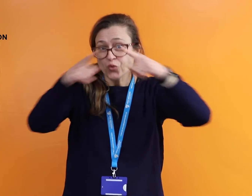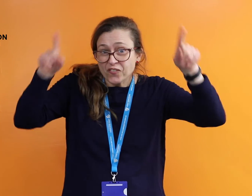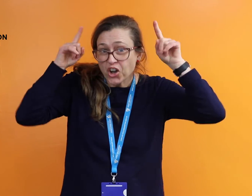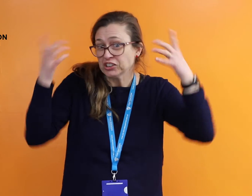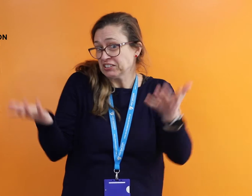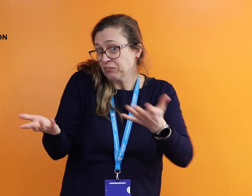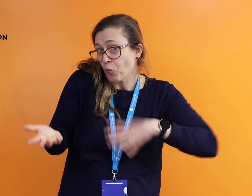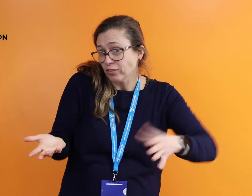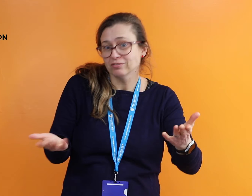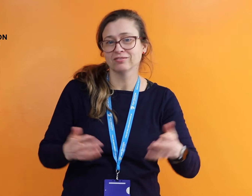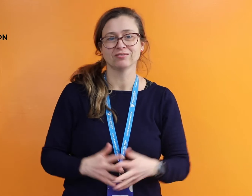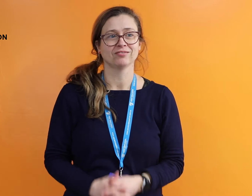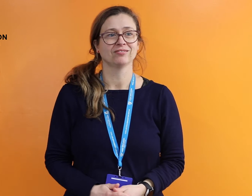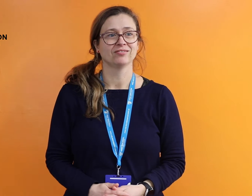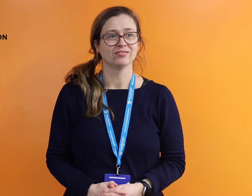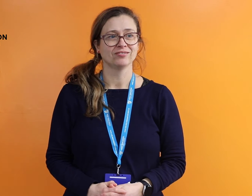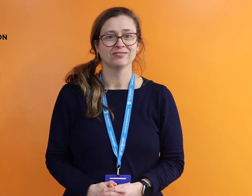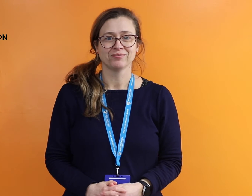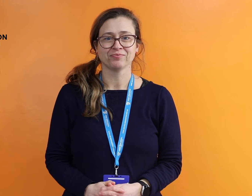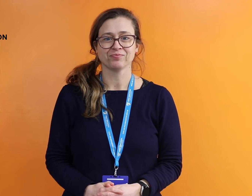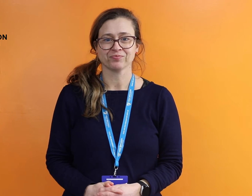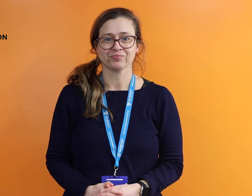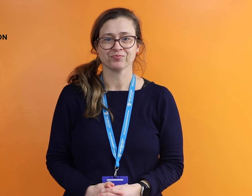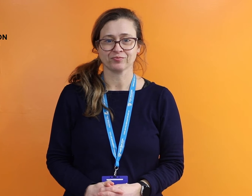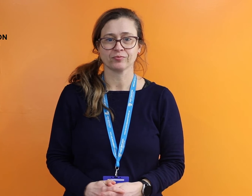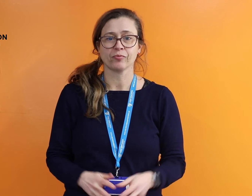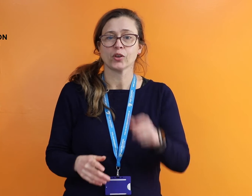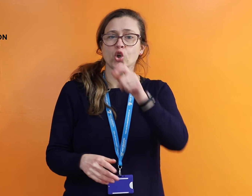to study, university if you want to.